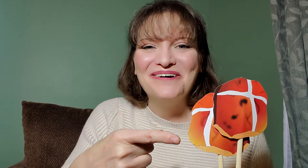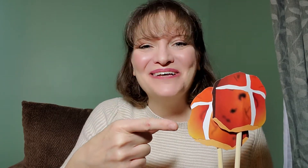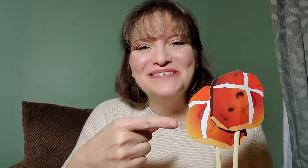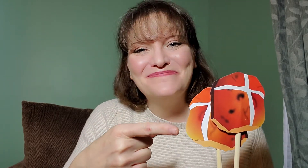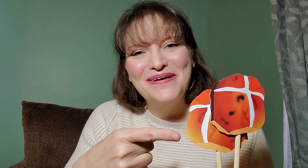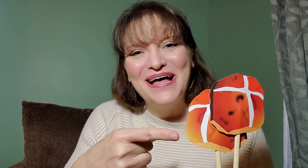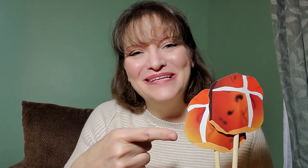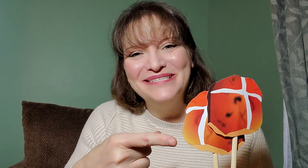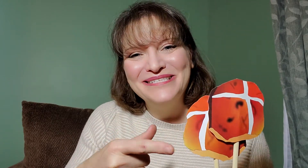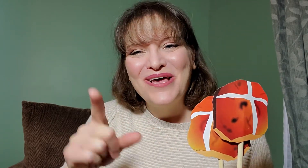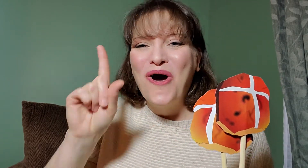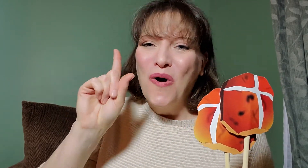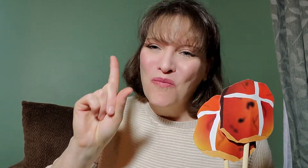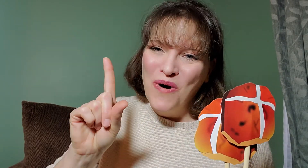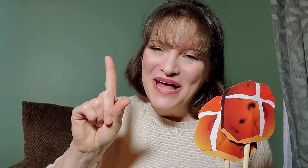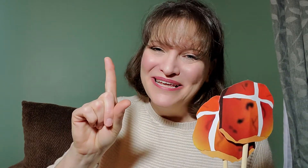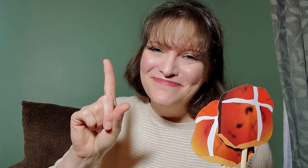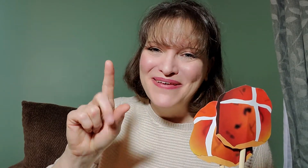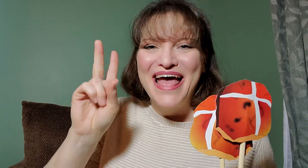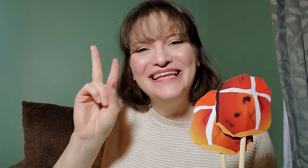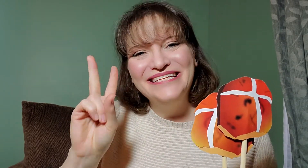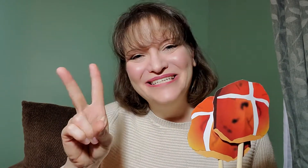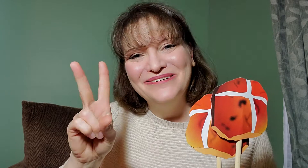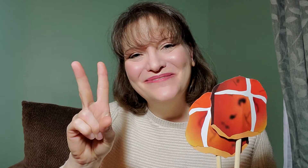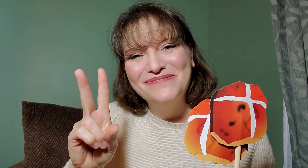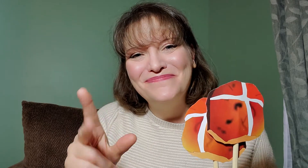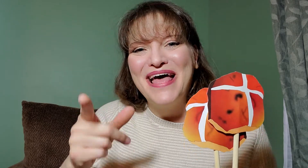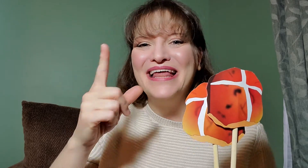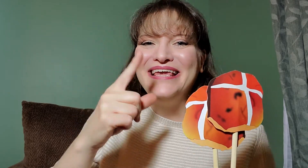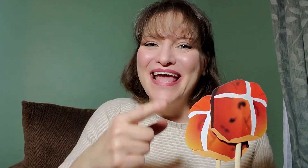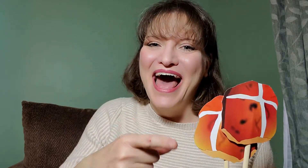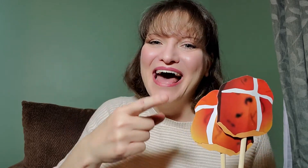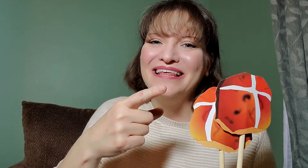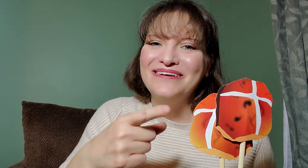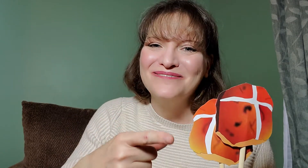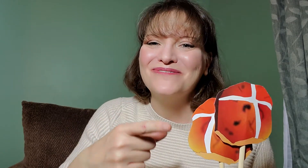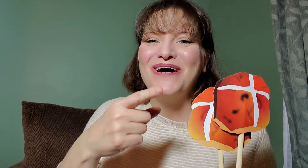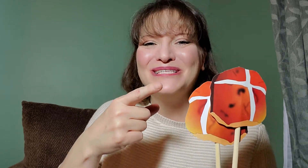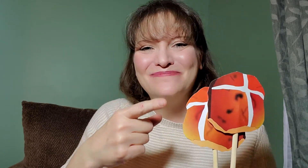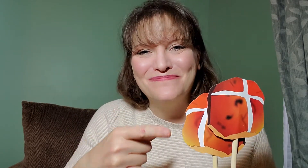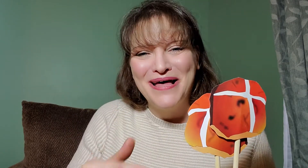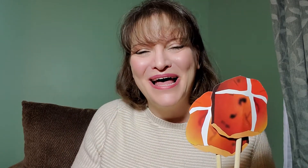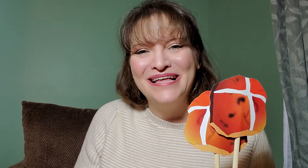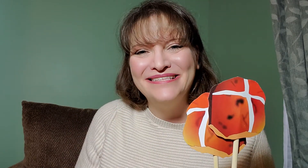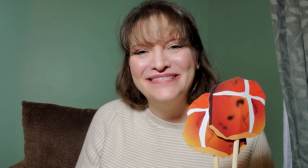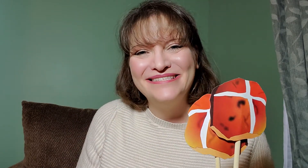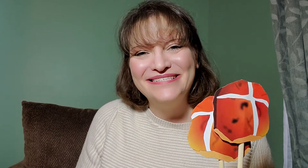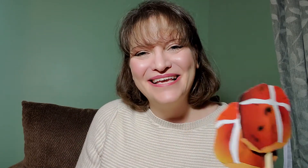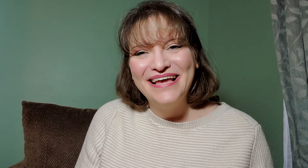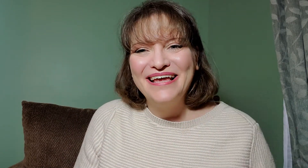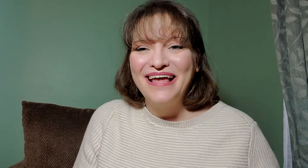cross buns, one a penny, two a penny, hot cross buns.